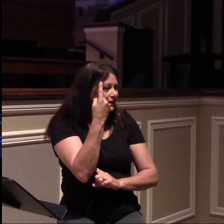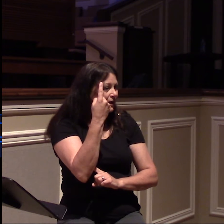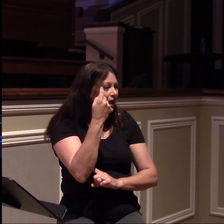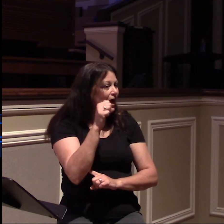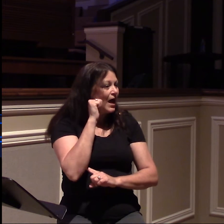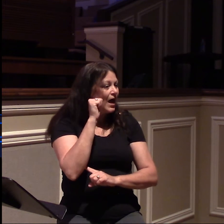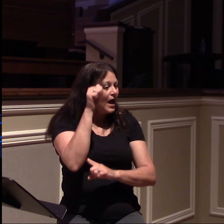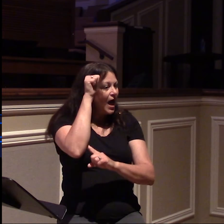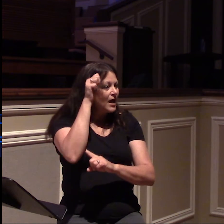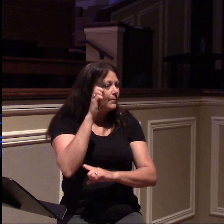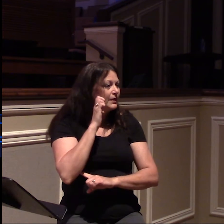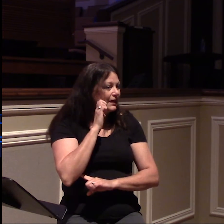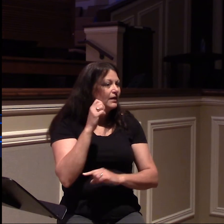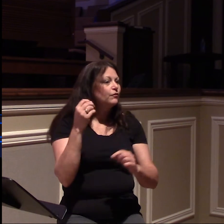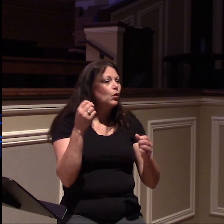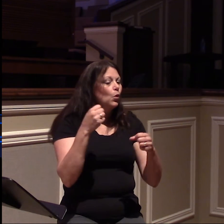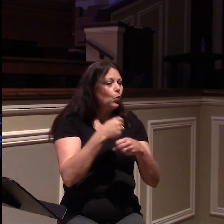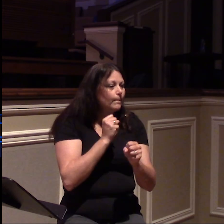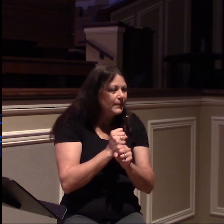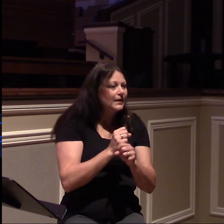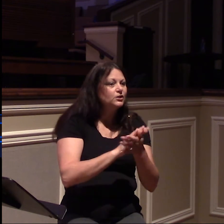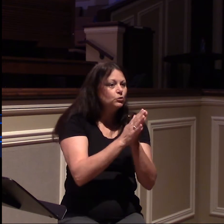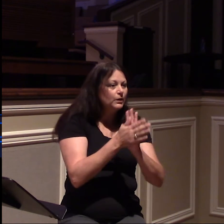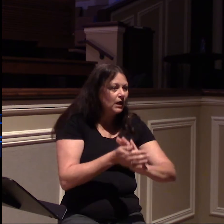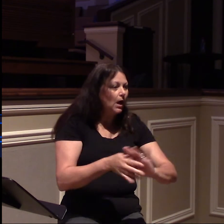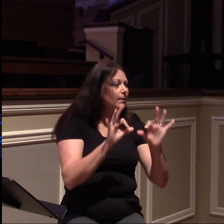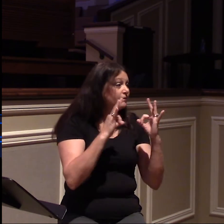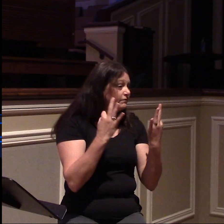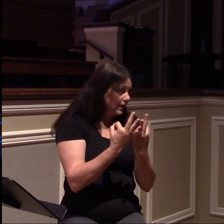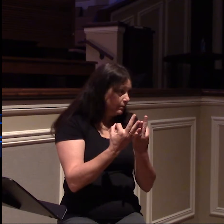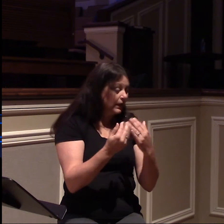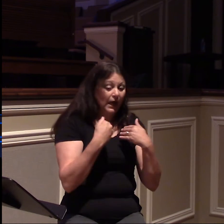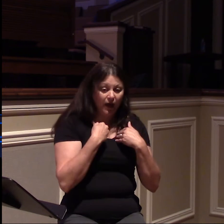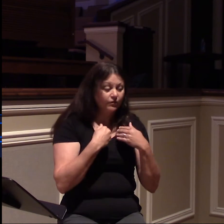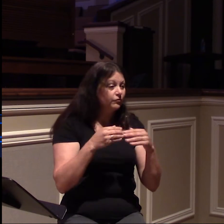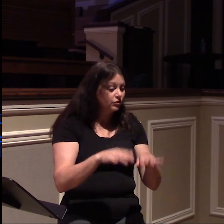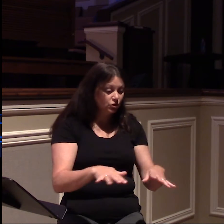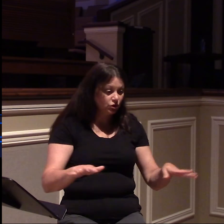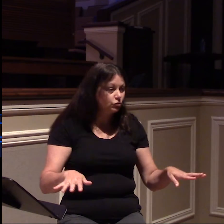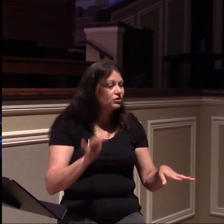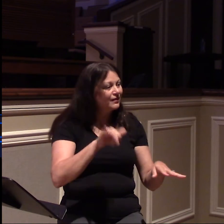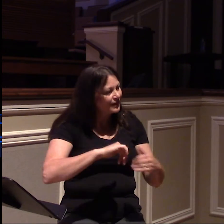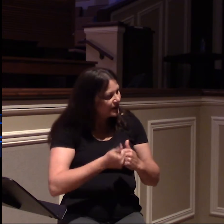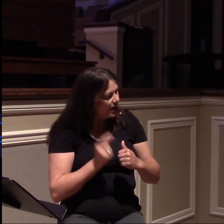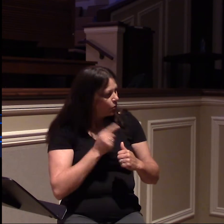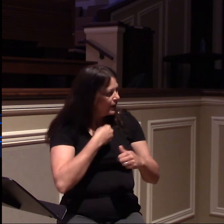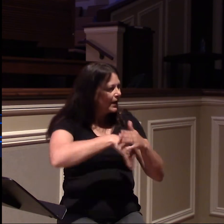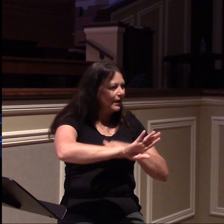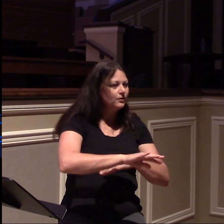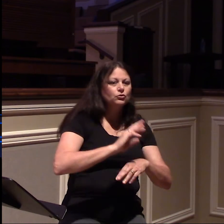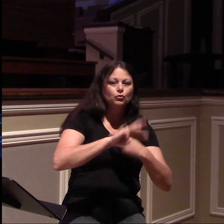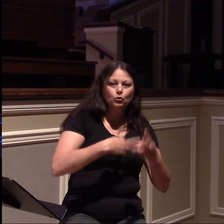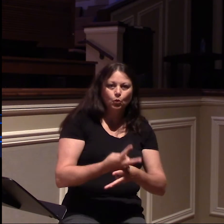it and rule over it. We are family. That's how we come into the world as members of a family. And so there's a father